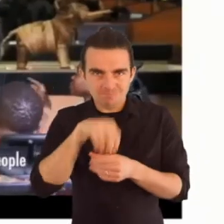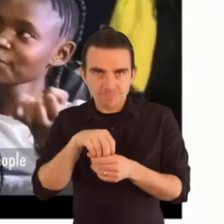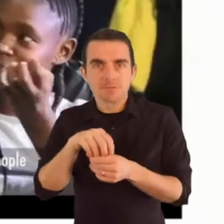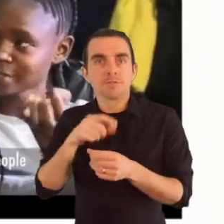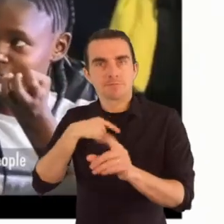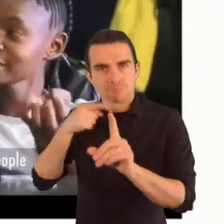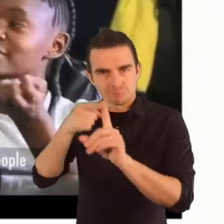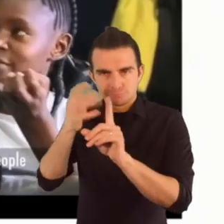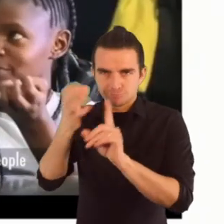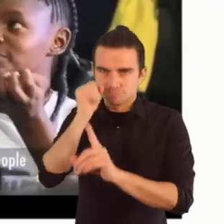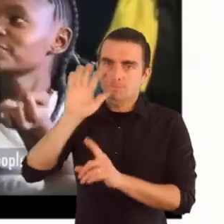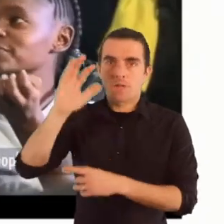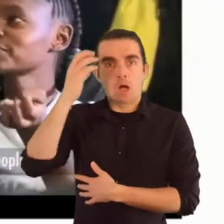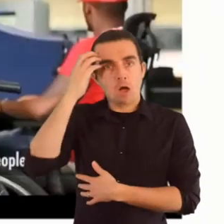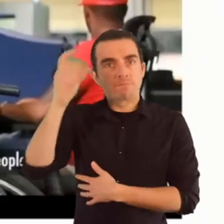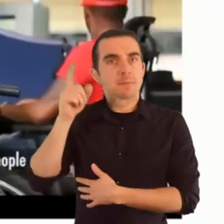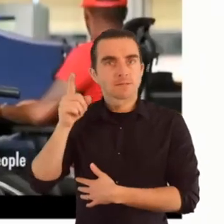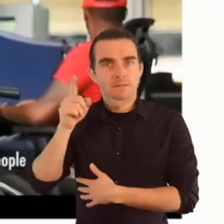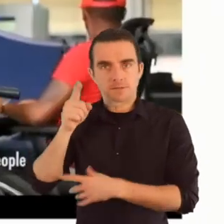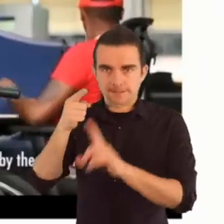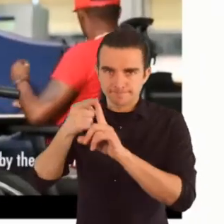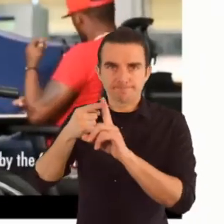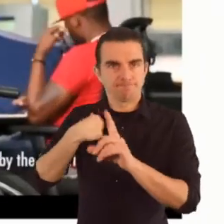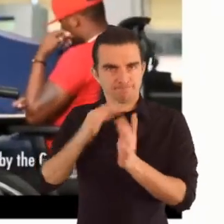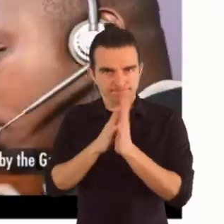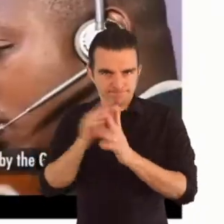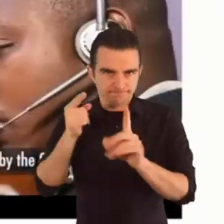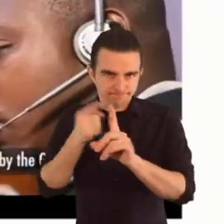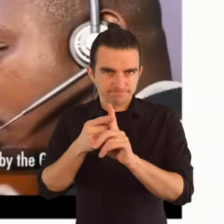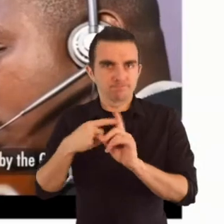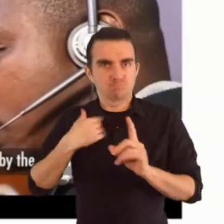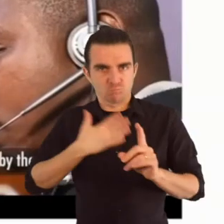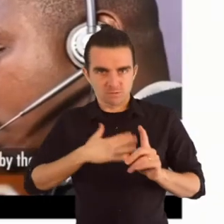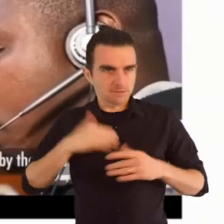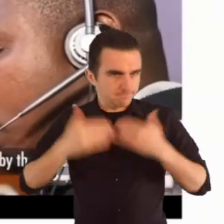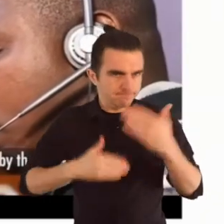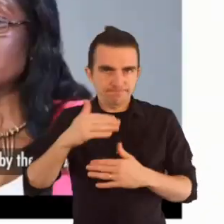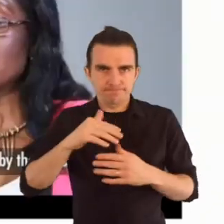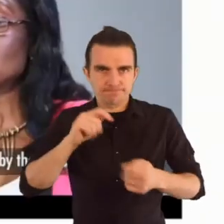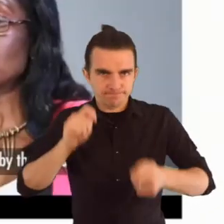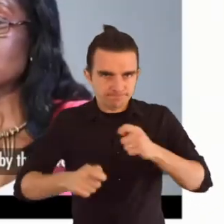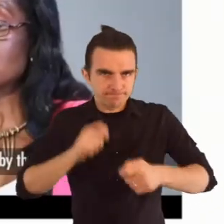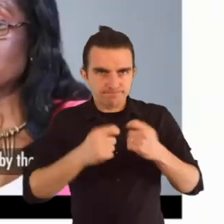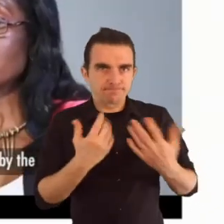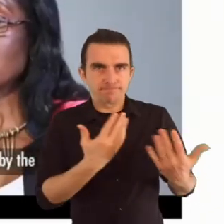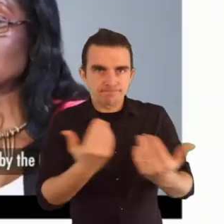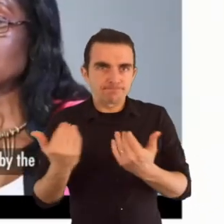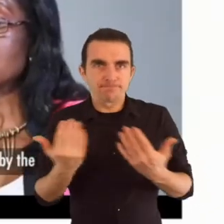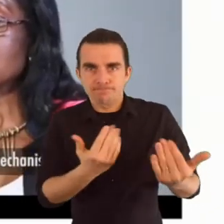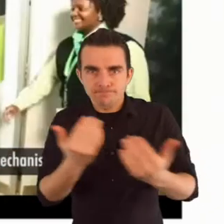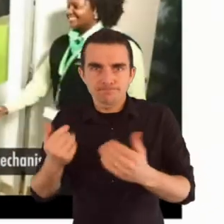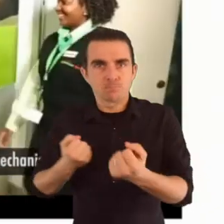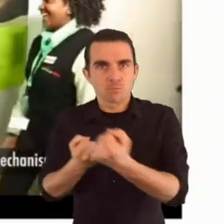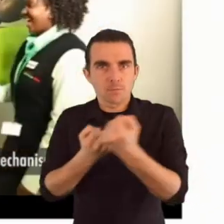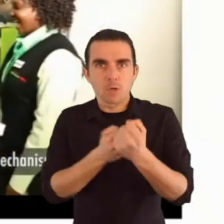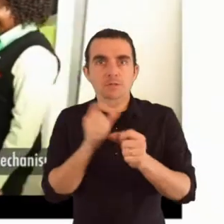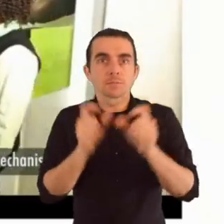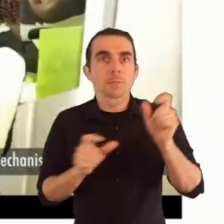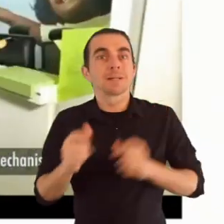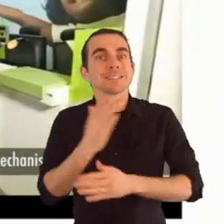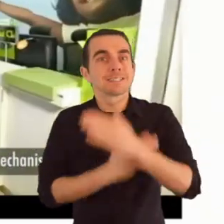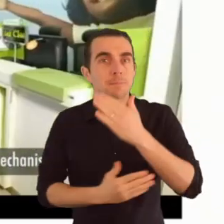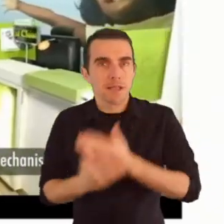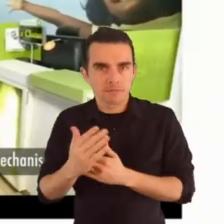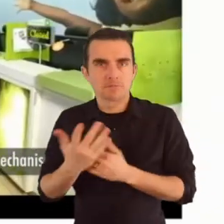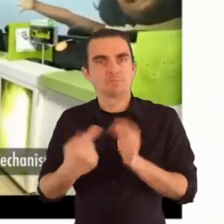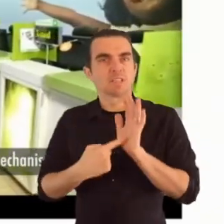we continue to onboard people so that we surpass the target being advocated by the government. We continue to put